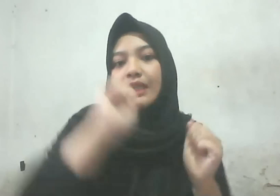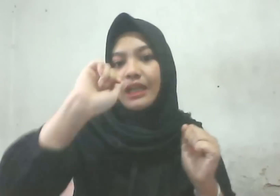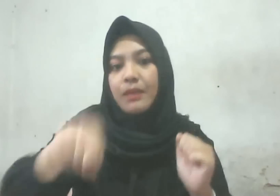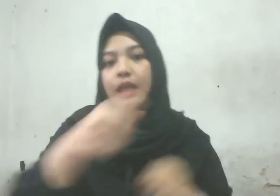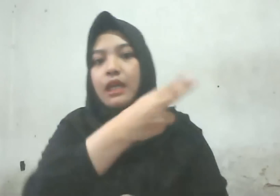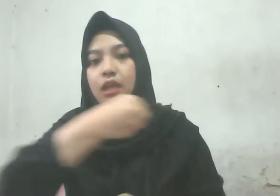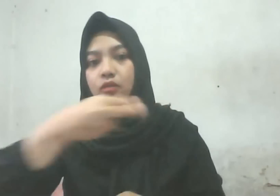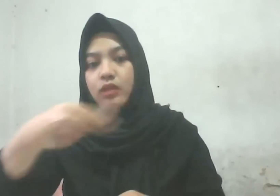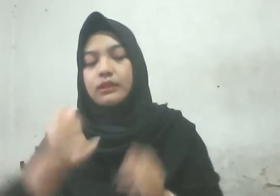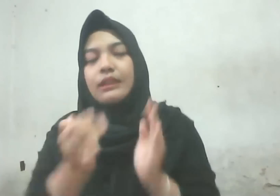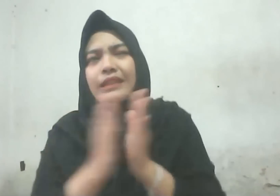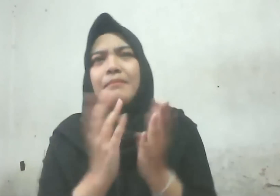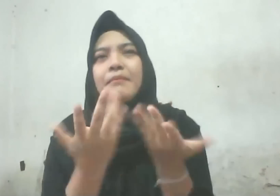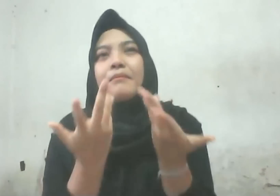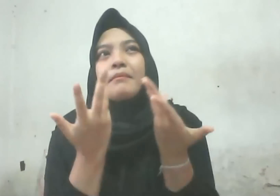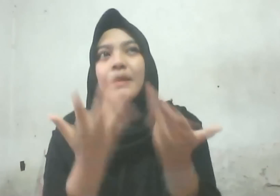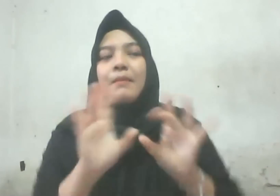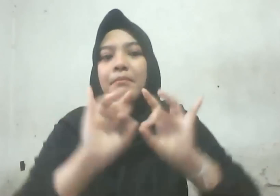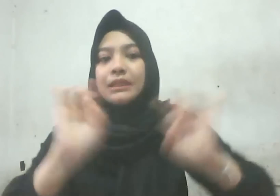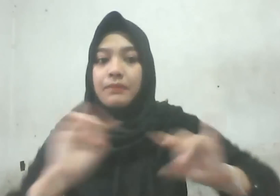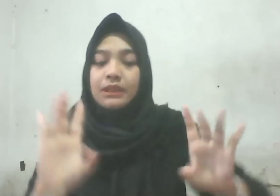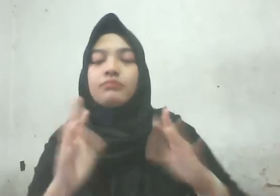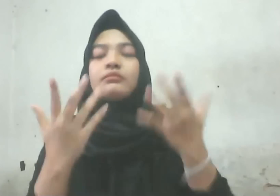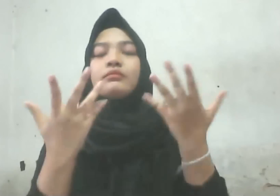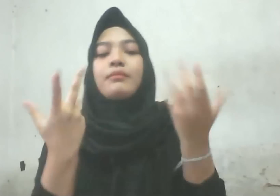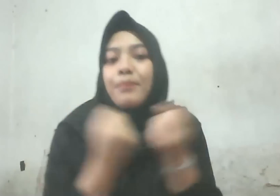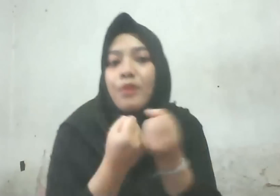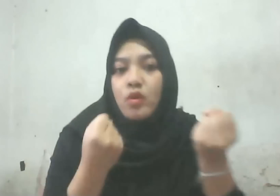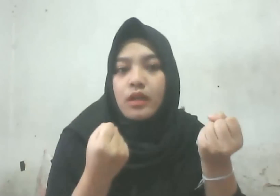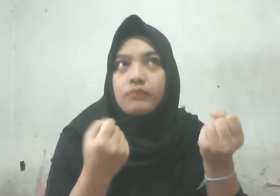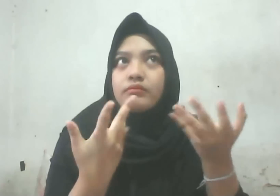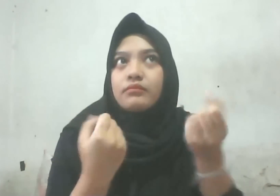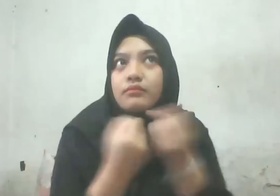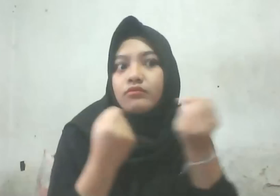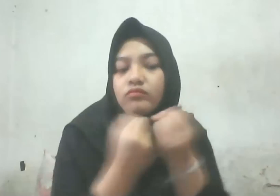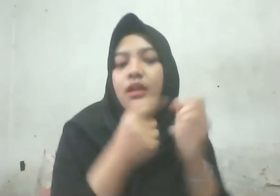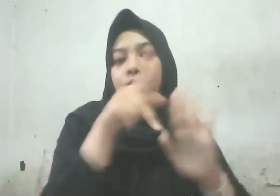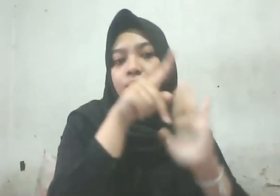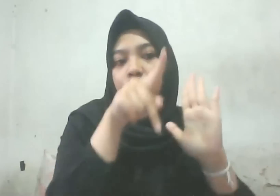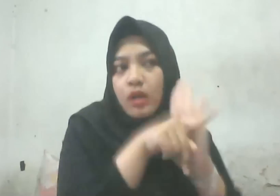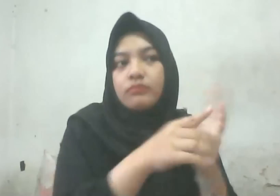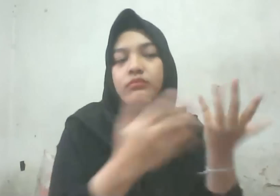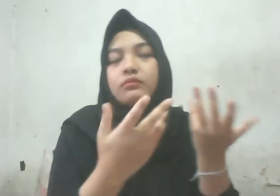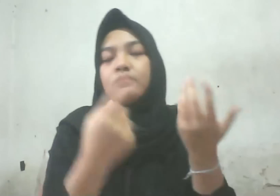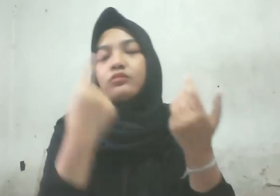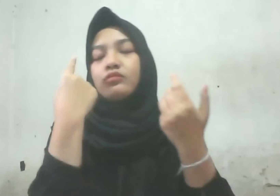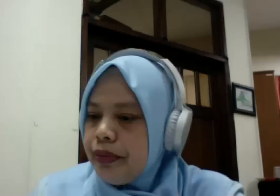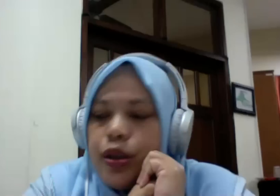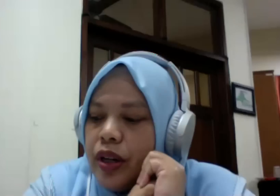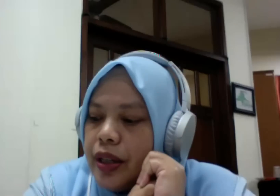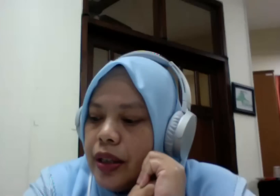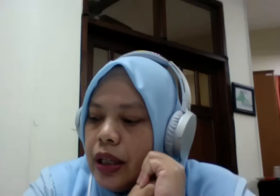of what program supporting the person with disability in Indonesia, particularly also when